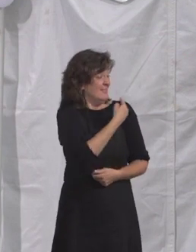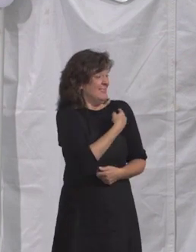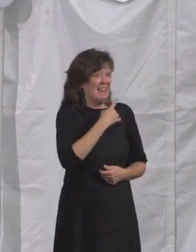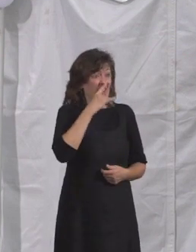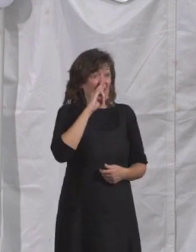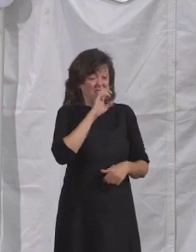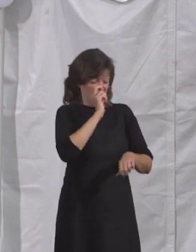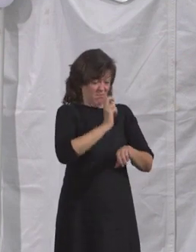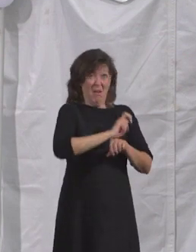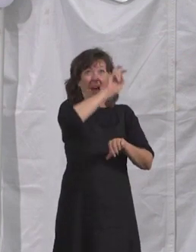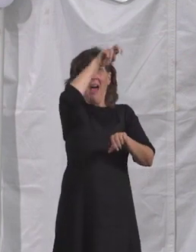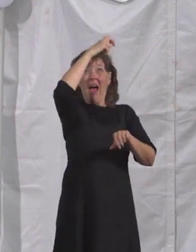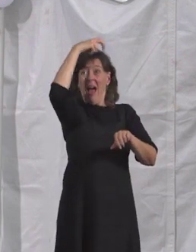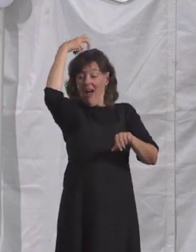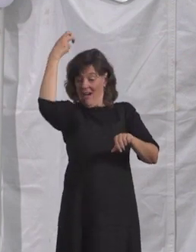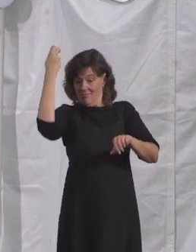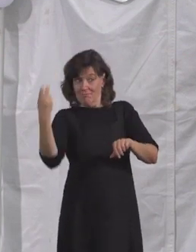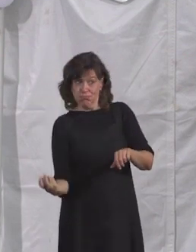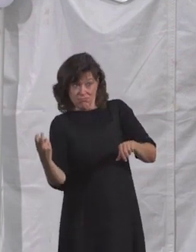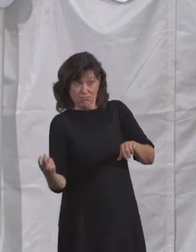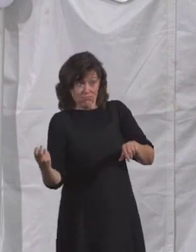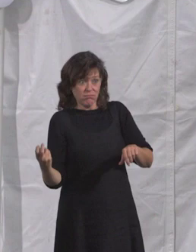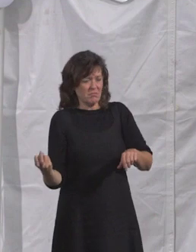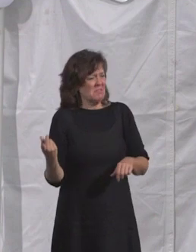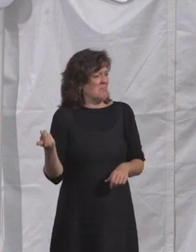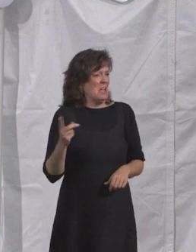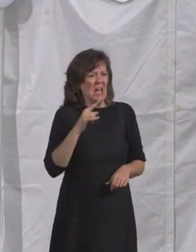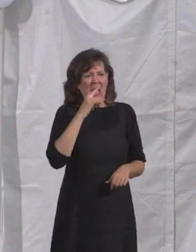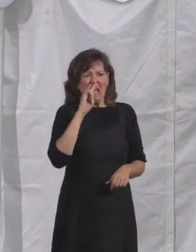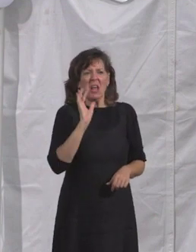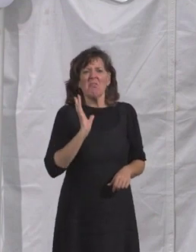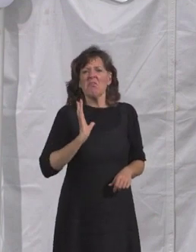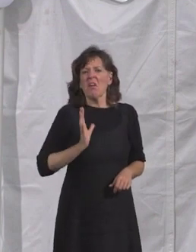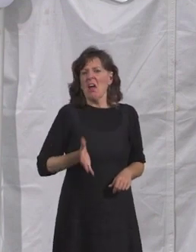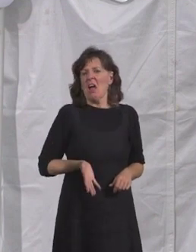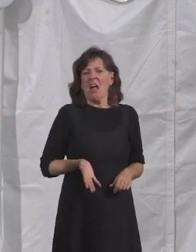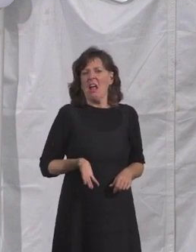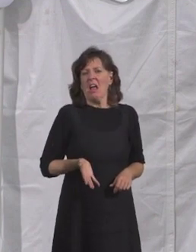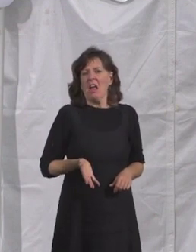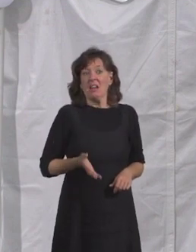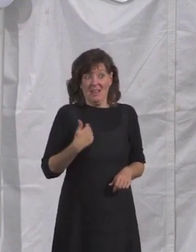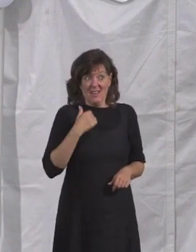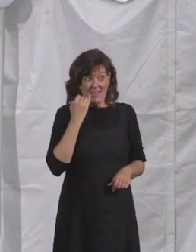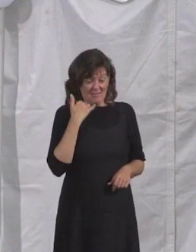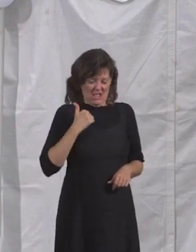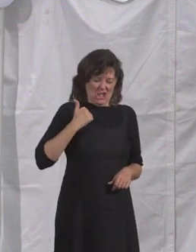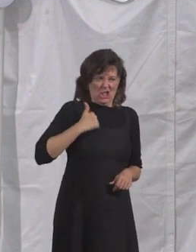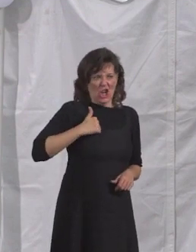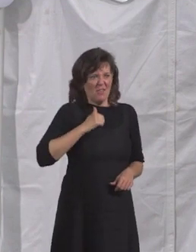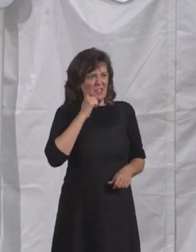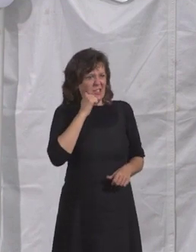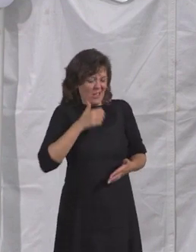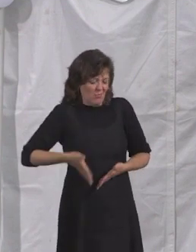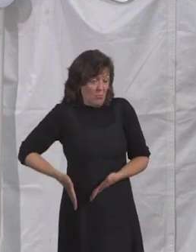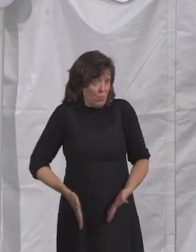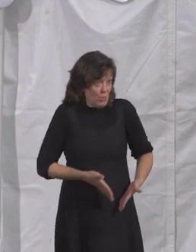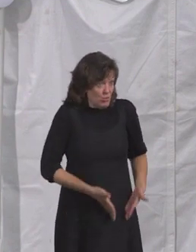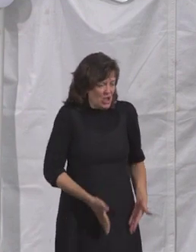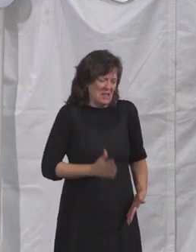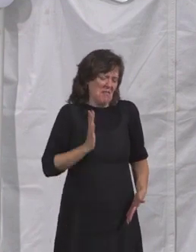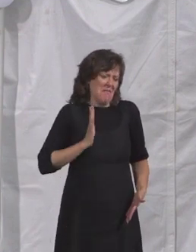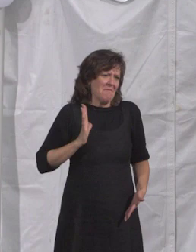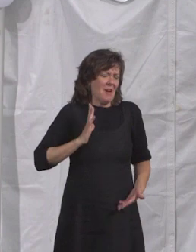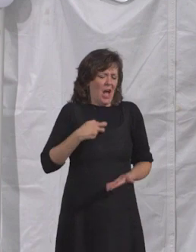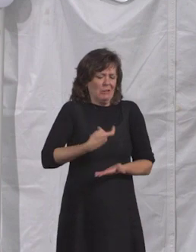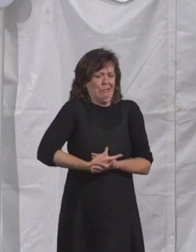as they just kept from their hips to their ankles on the highway. They just slide down the highway. The only thing that could possibly go wrong is if you